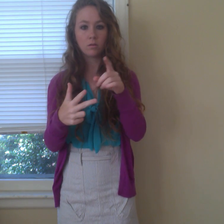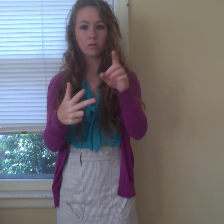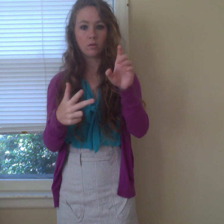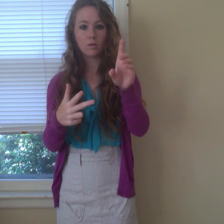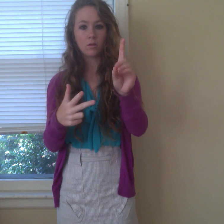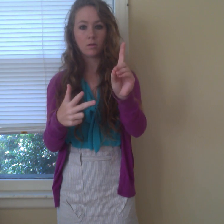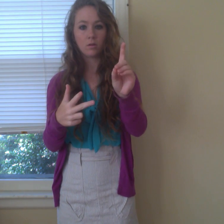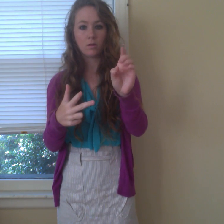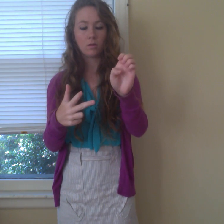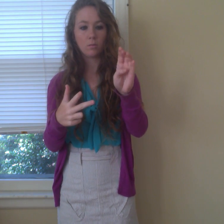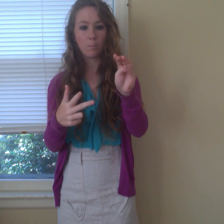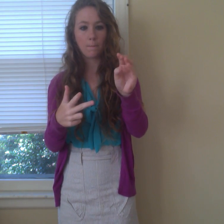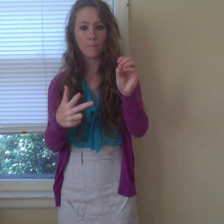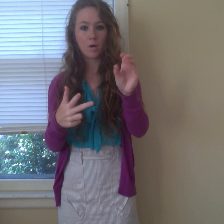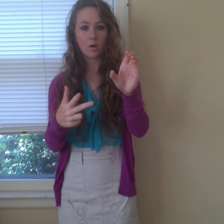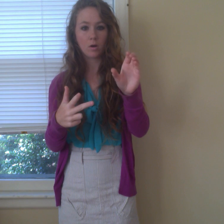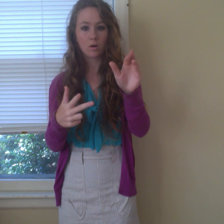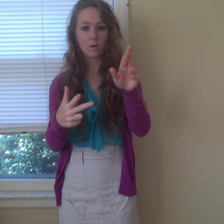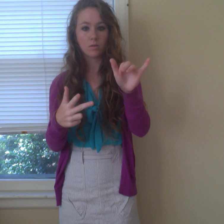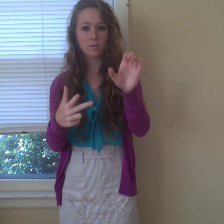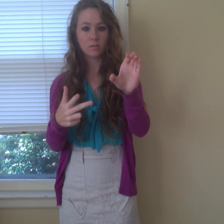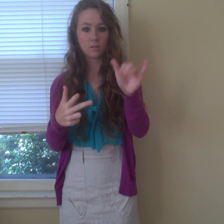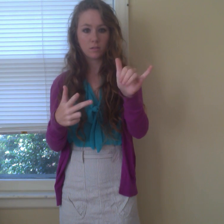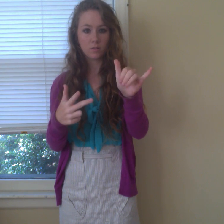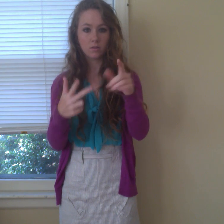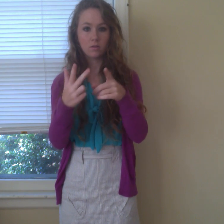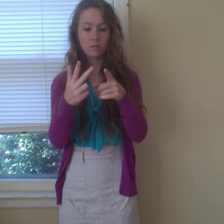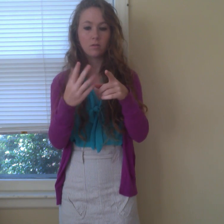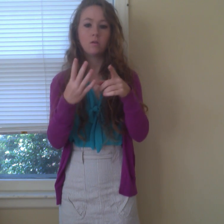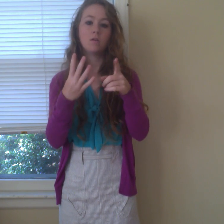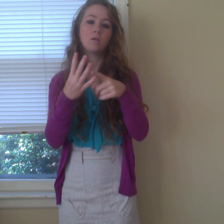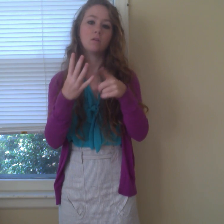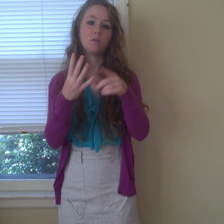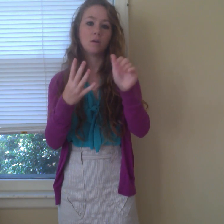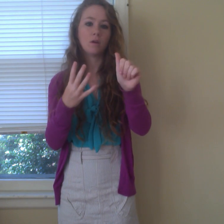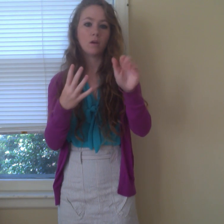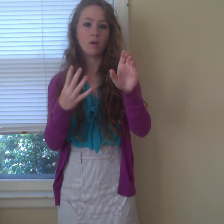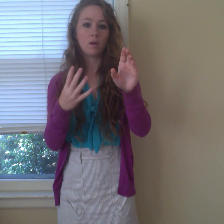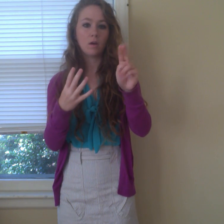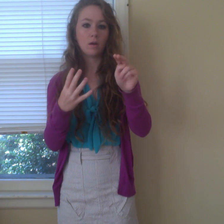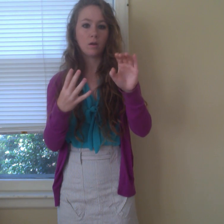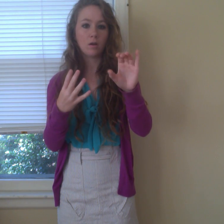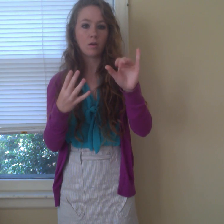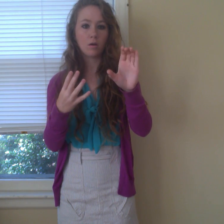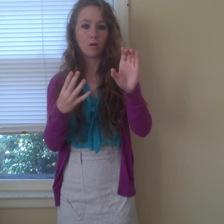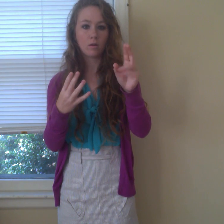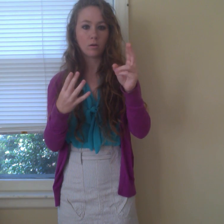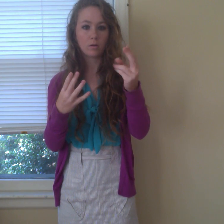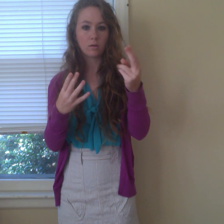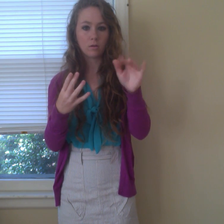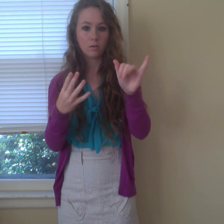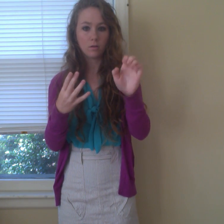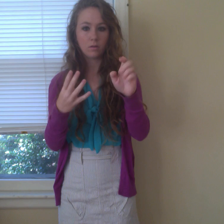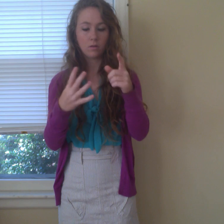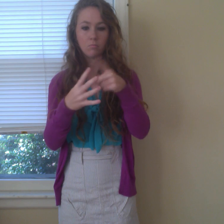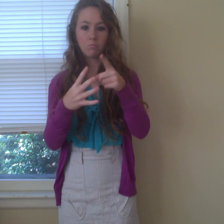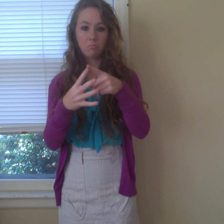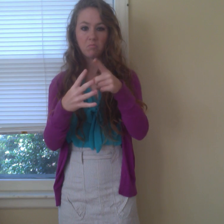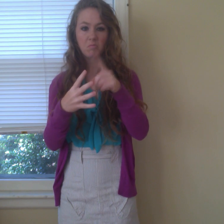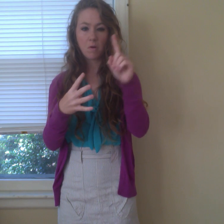five, we'll see that they can be narrowed down to even fewer. Looking first at monarchy or dictatorship, this form